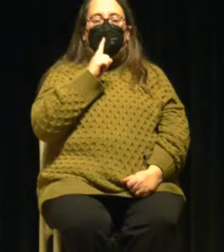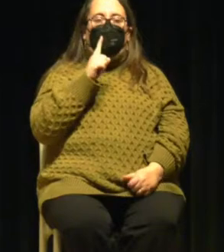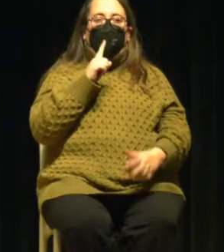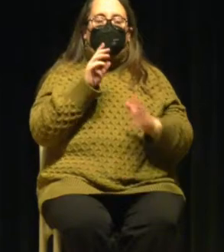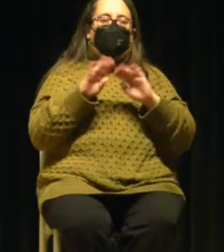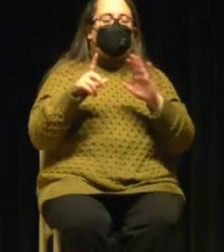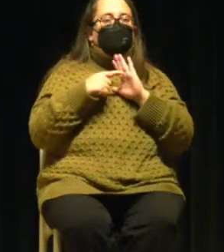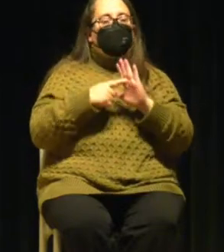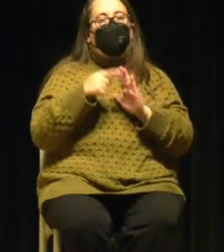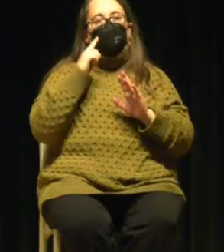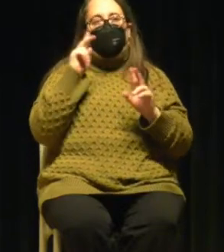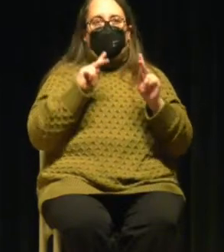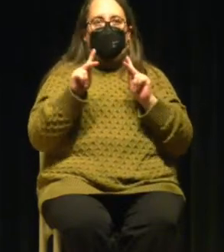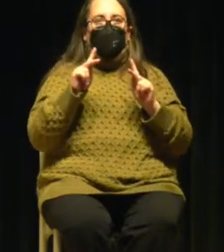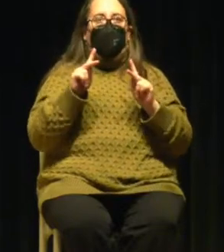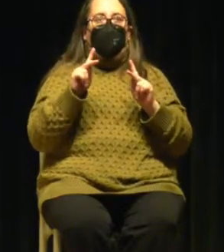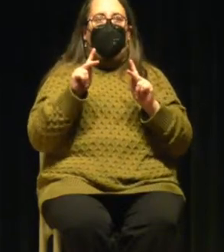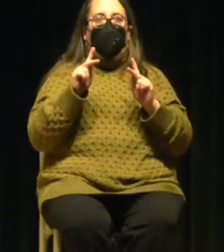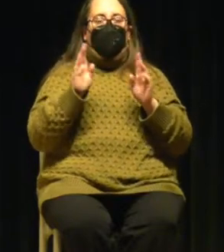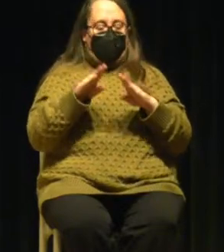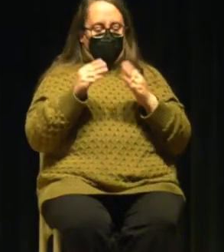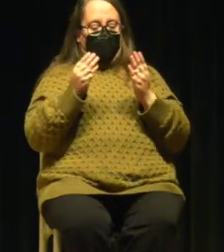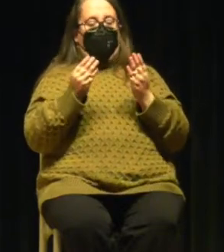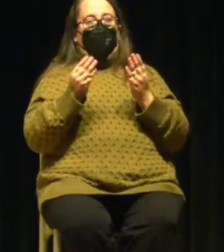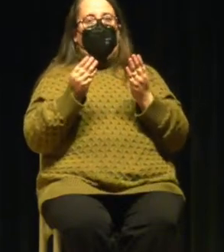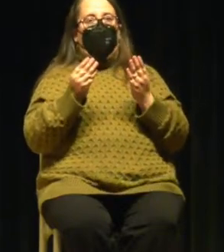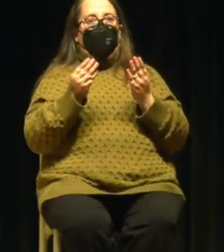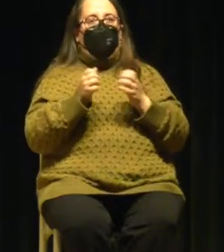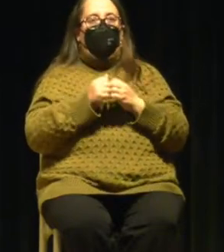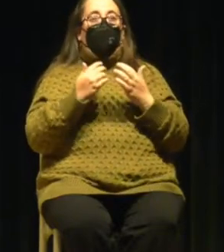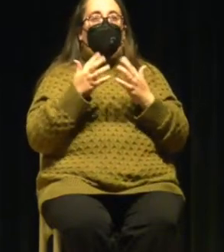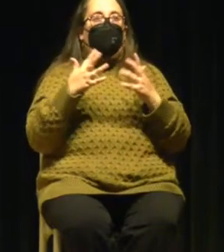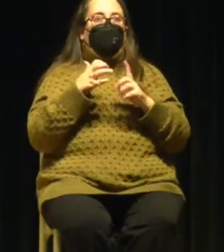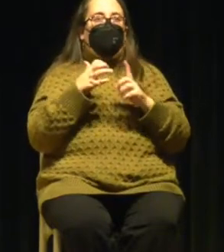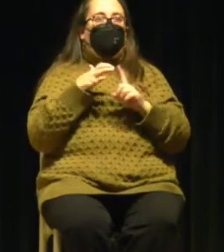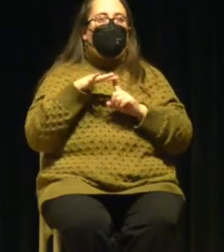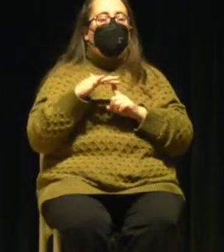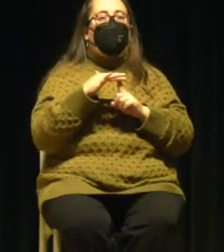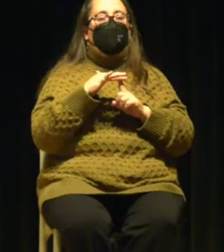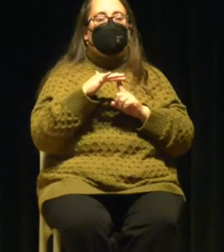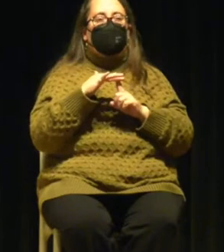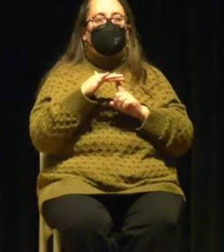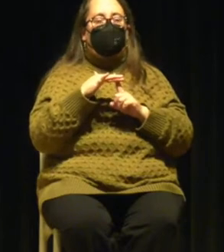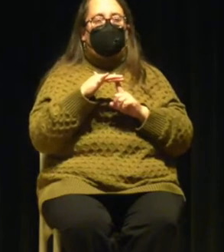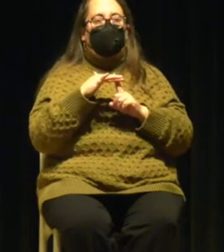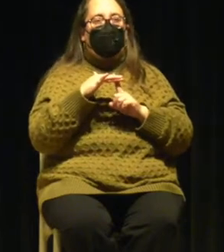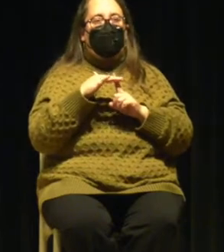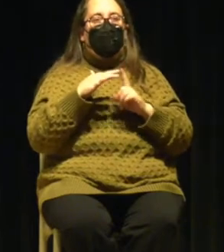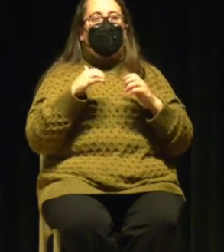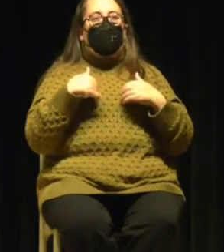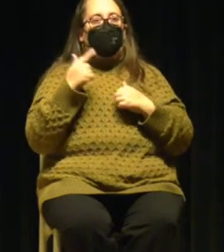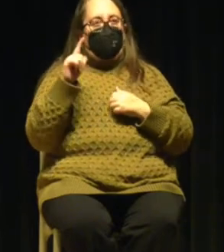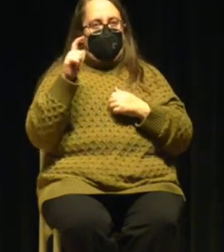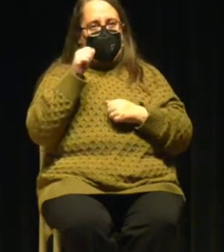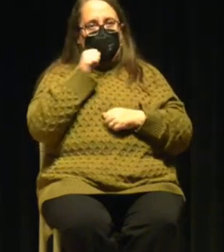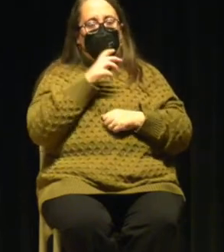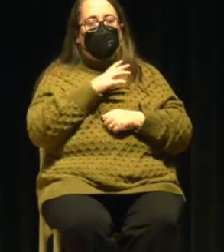illustrative for people who are coming to this without a lot of context is that as a young Muslim